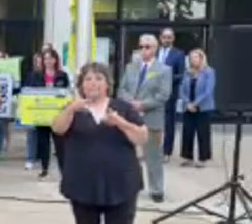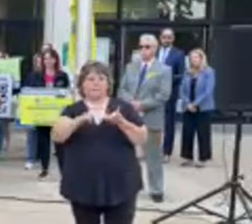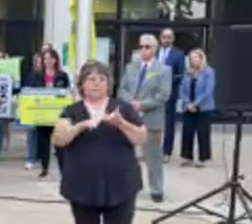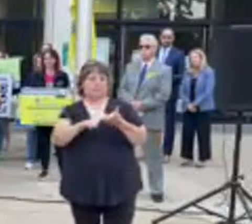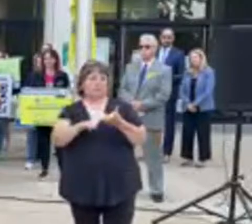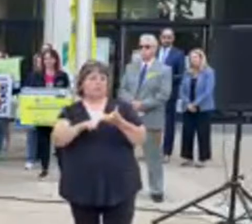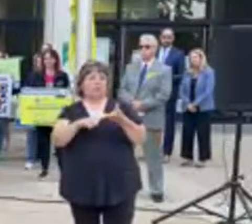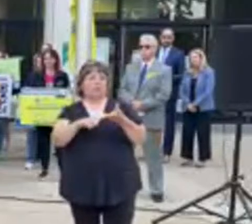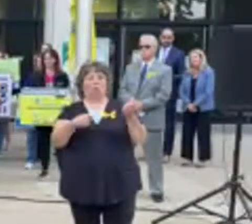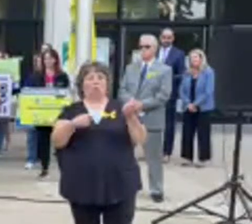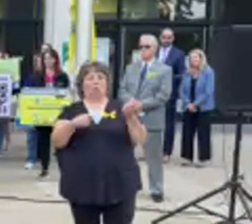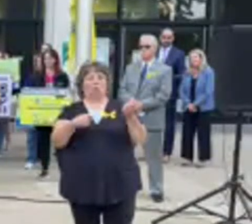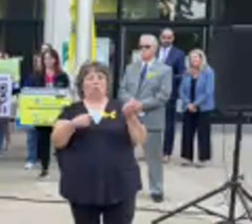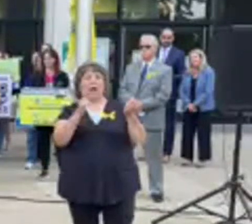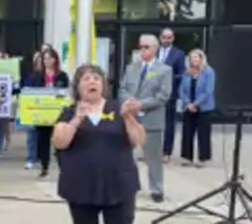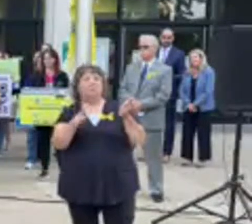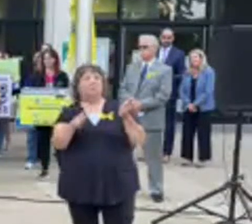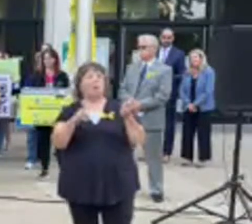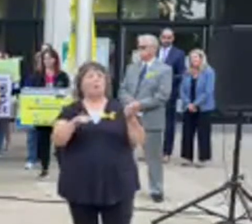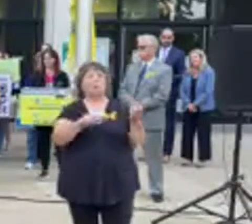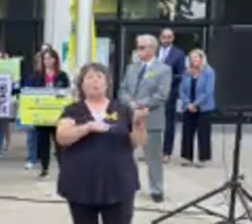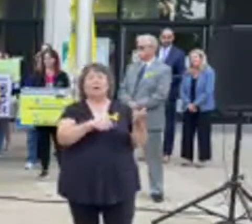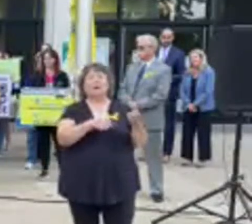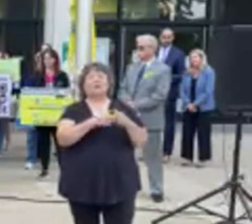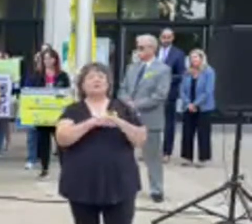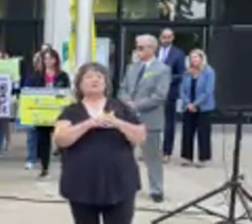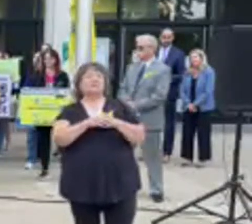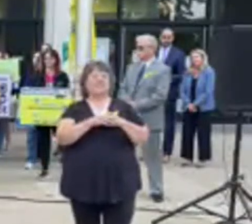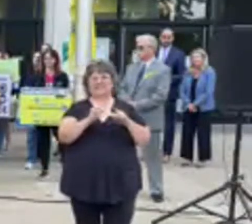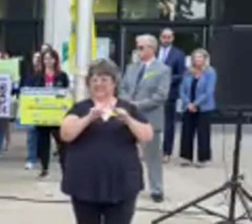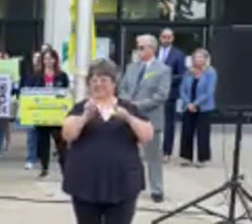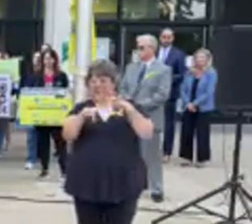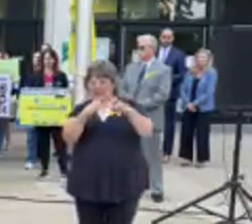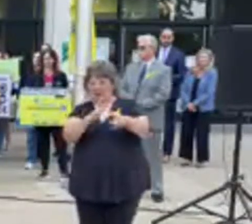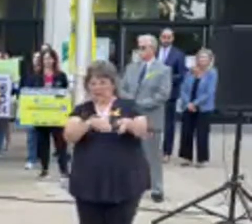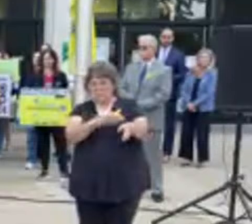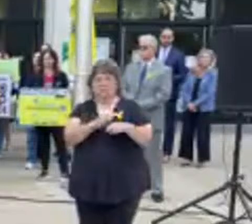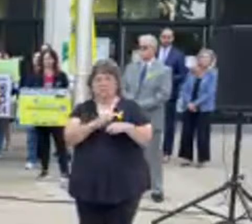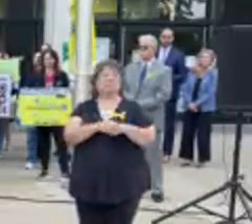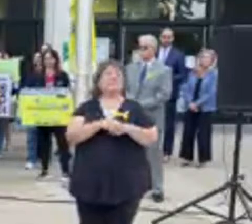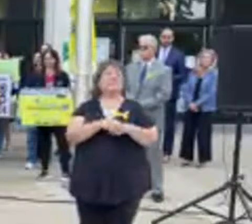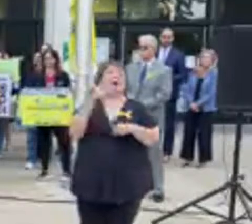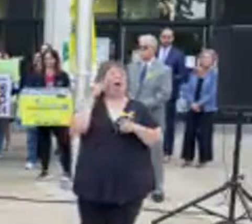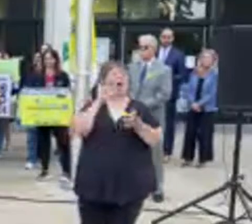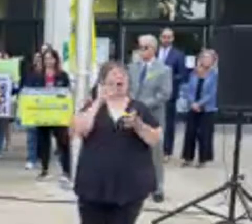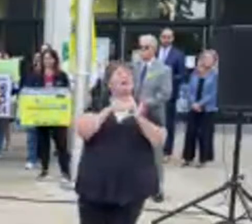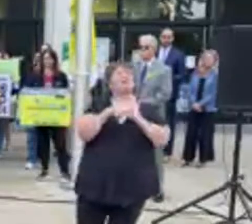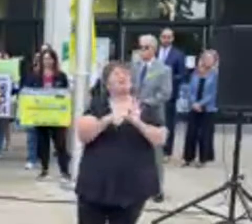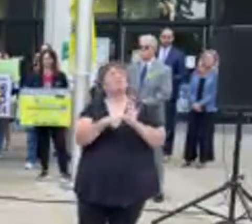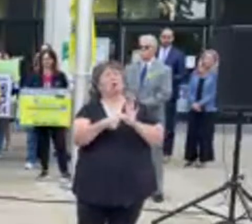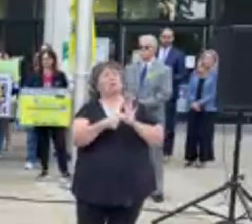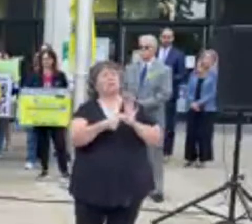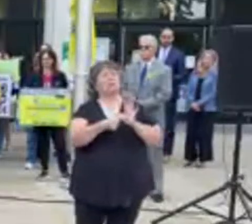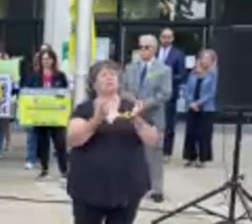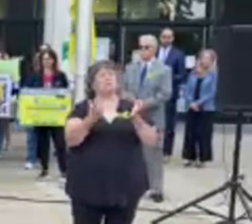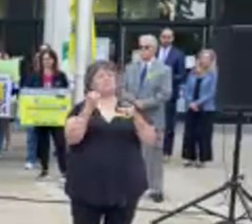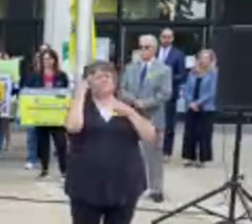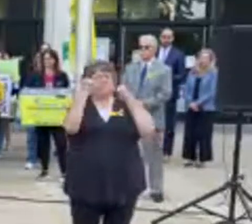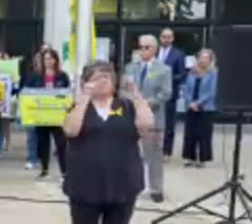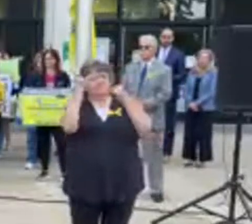bass player was a gospel musician. So all sorts of things, and I think that really reflects the overall